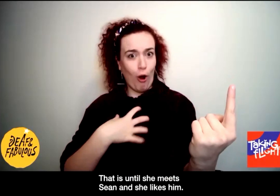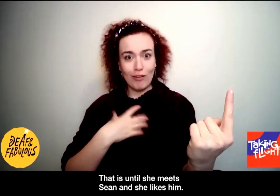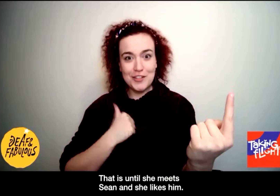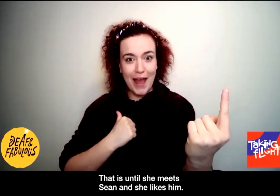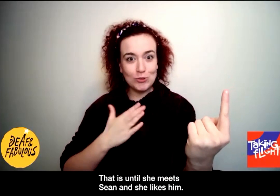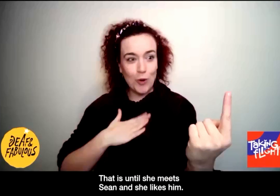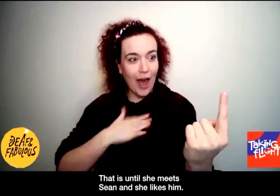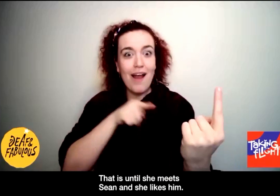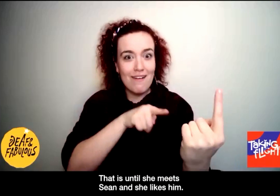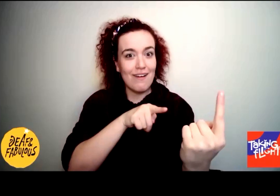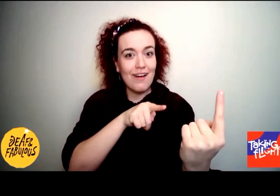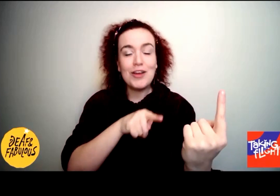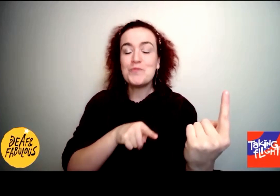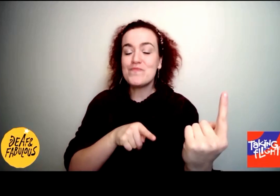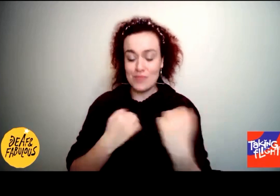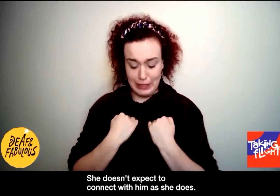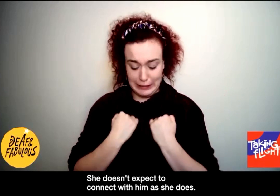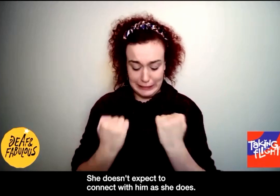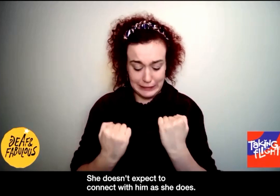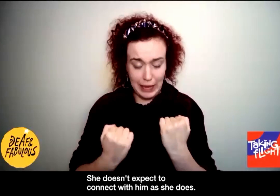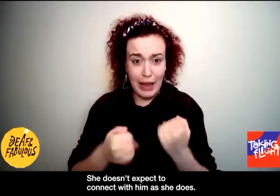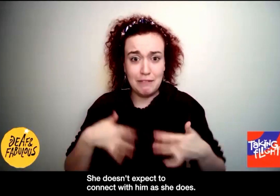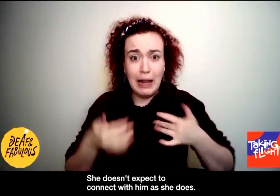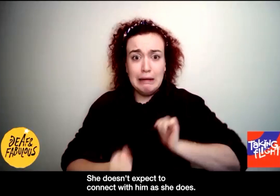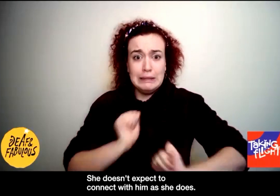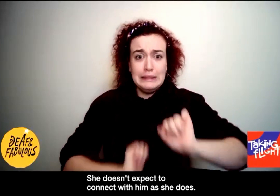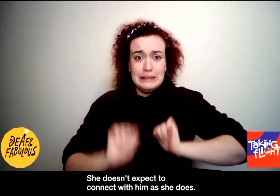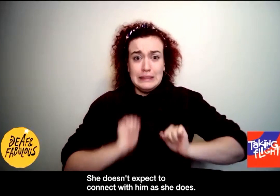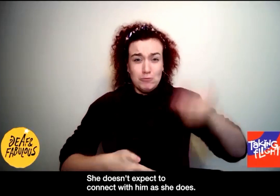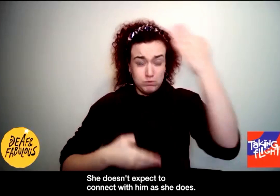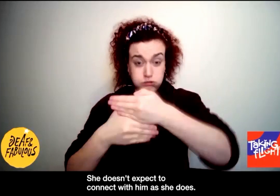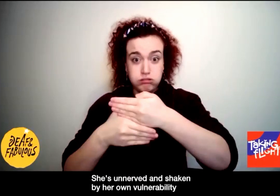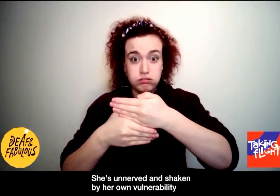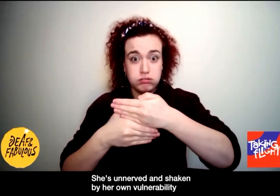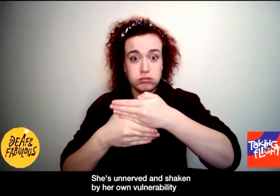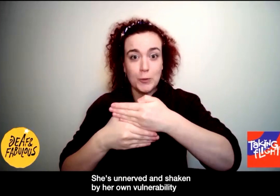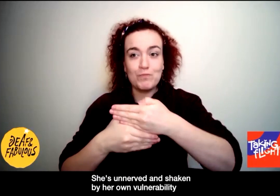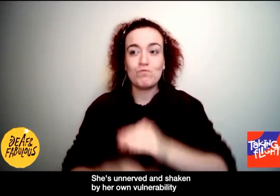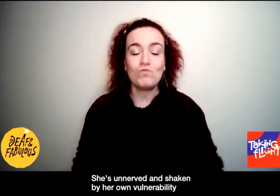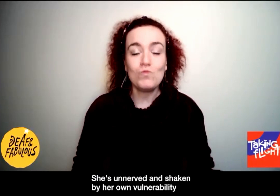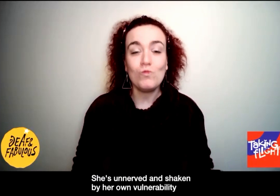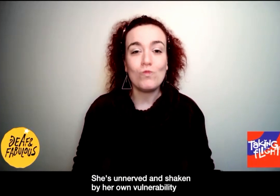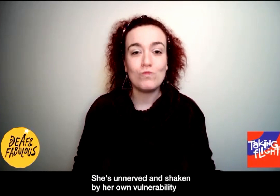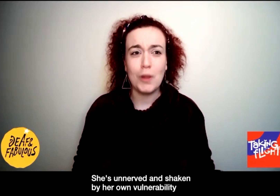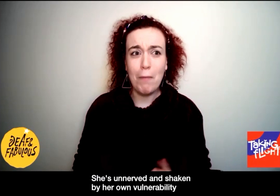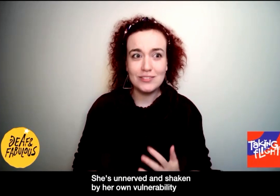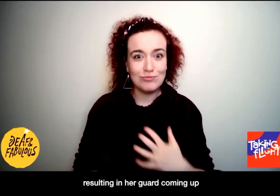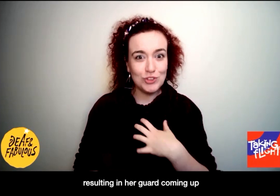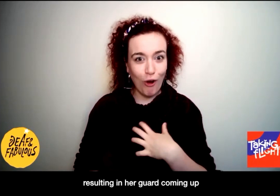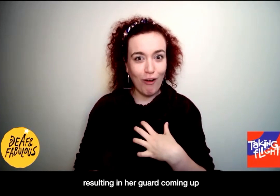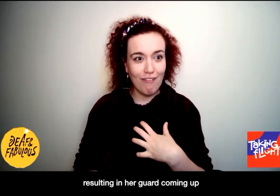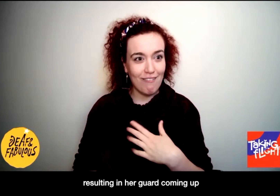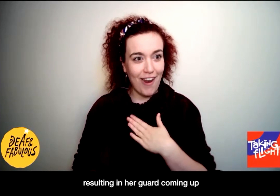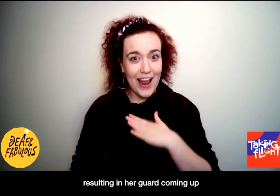meets Sean, and she likes him. She doesn't expect to connect with him as she does. She's unnerved and shaken by her own